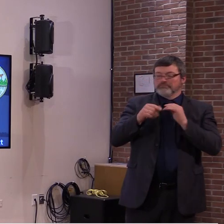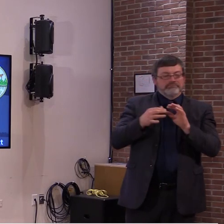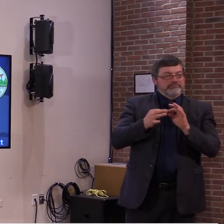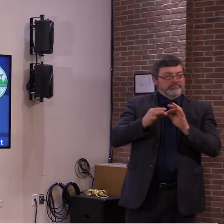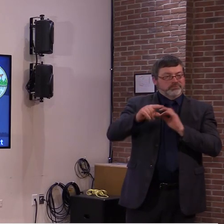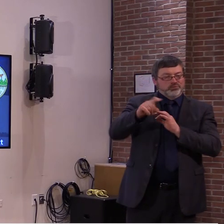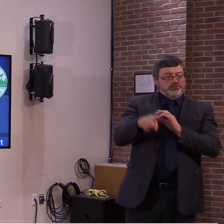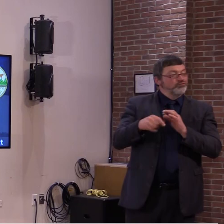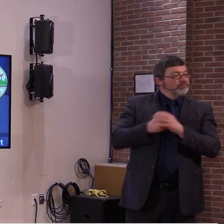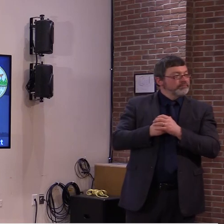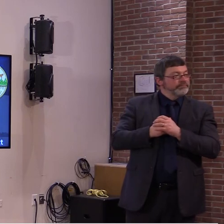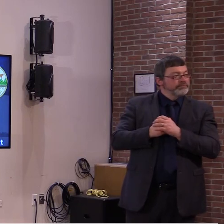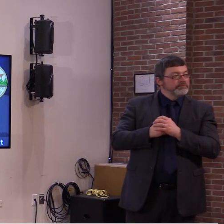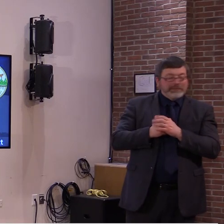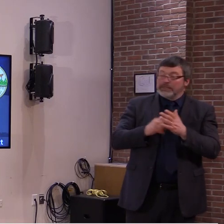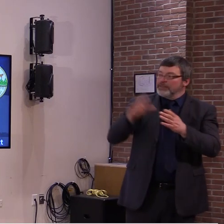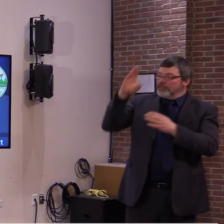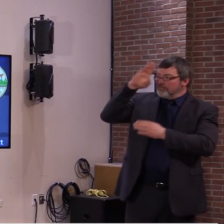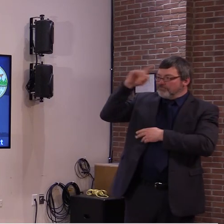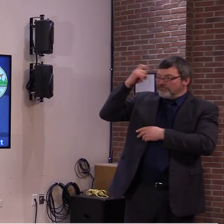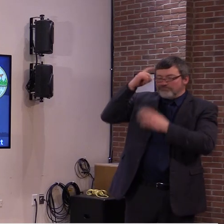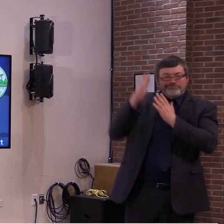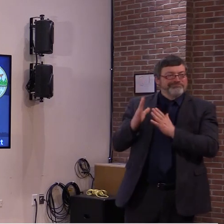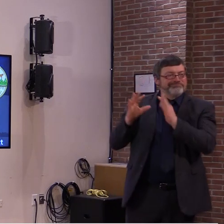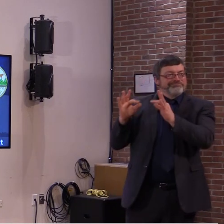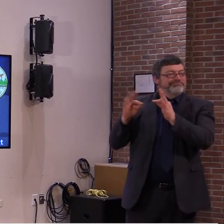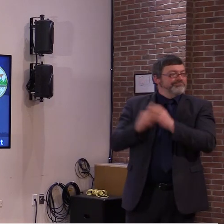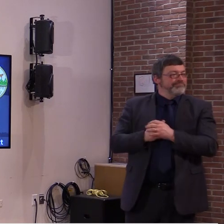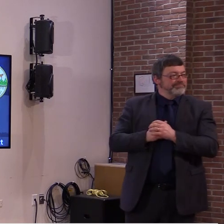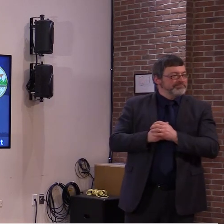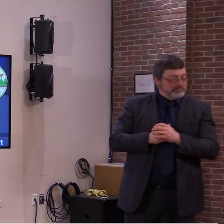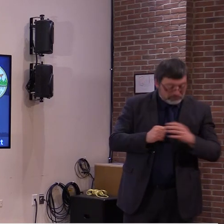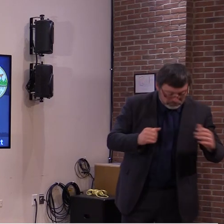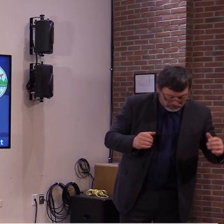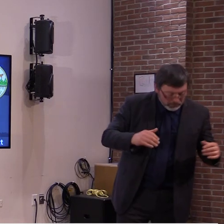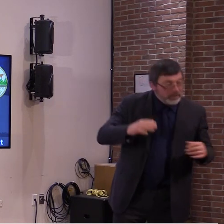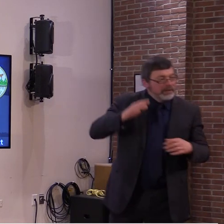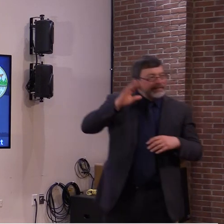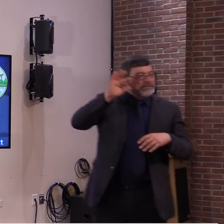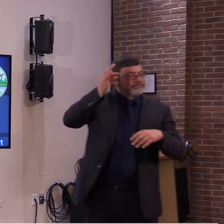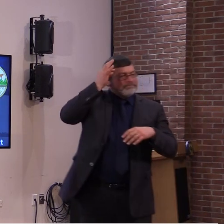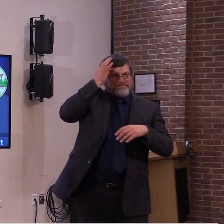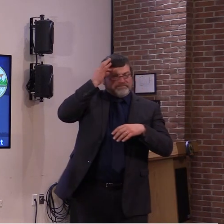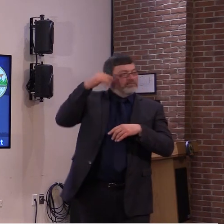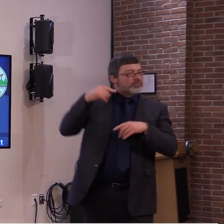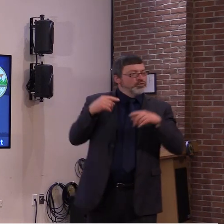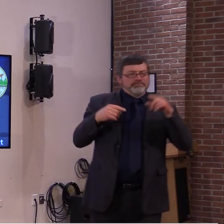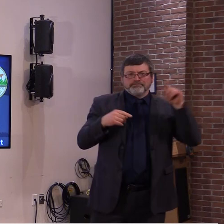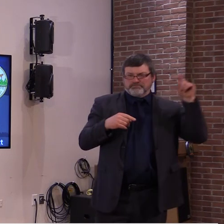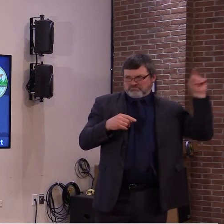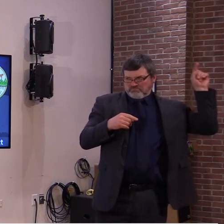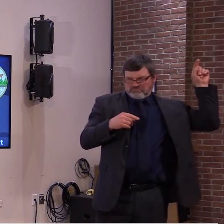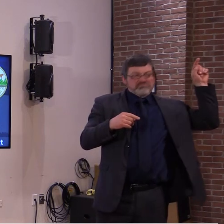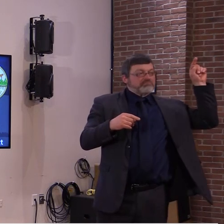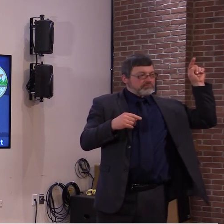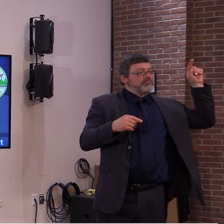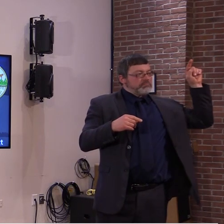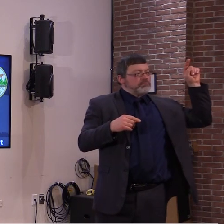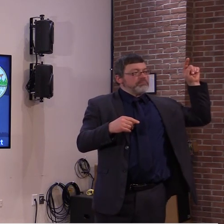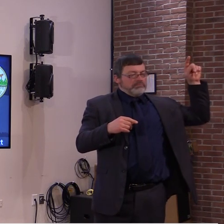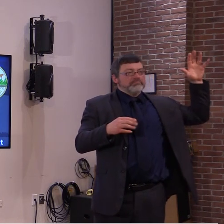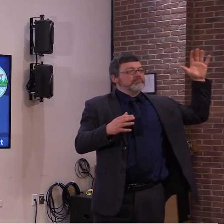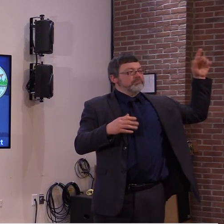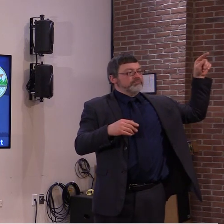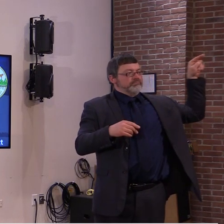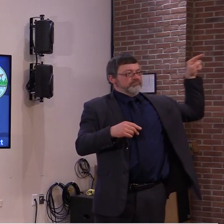know, the federal direct payments have come into a lot of people, especially direct deposit. And the